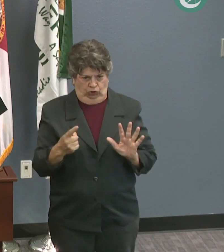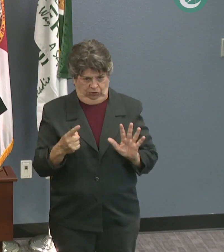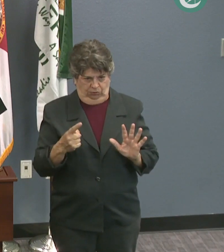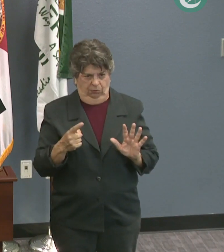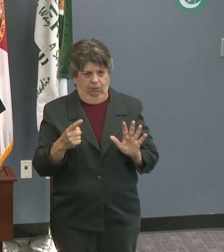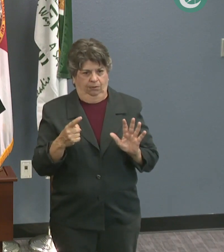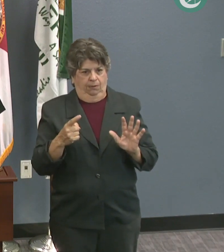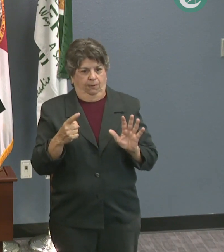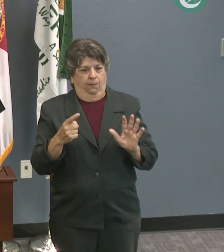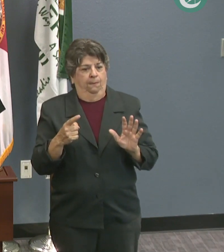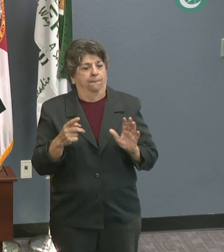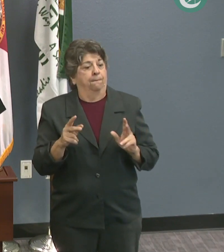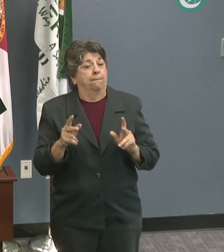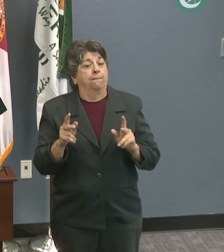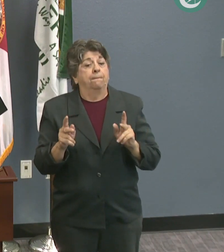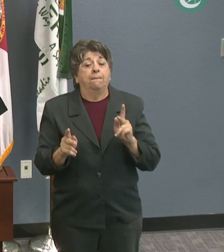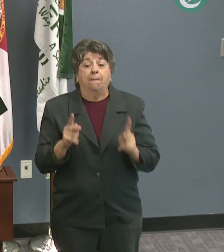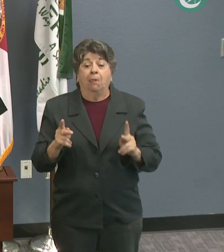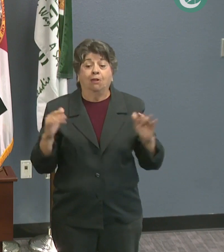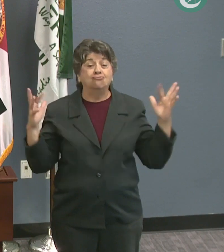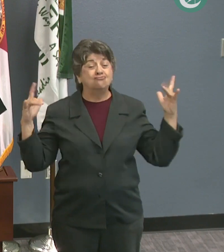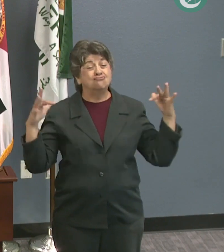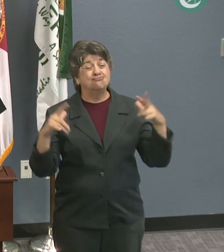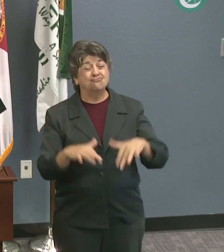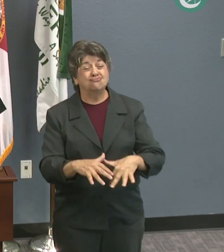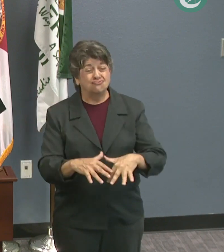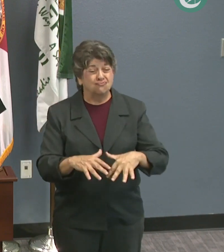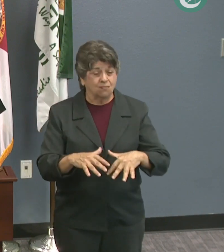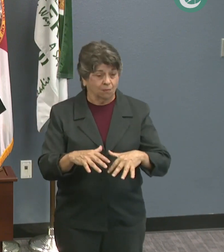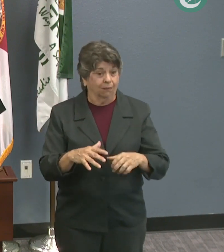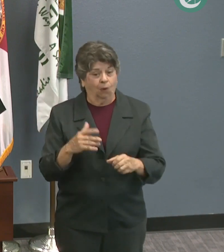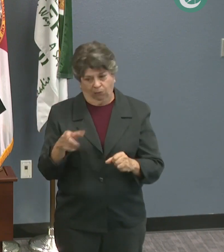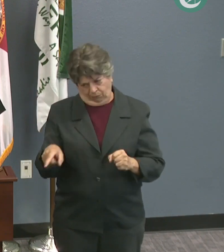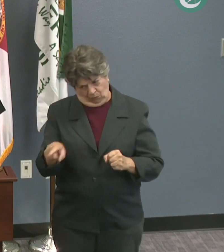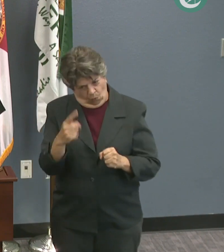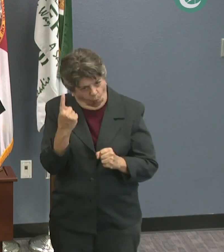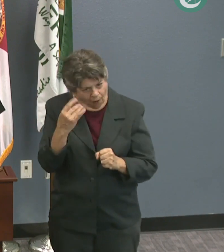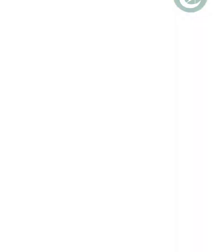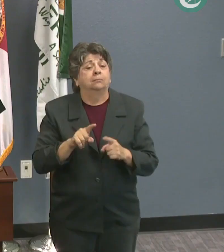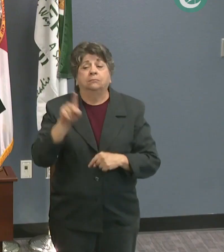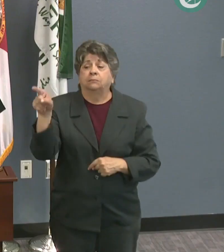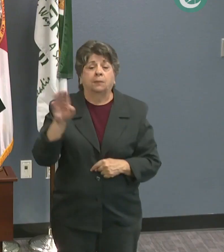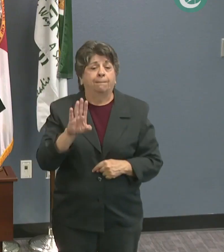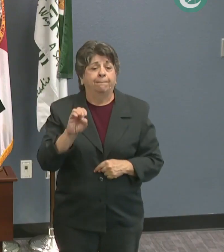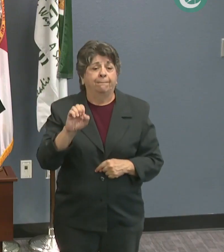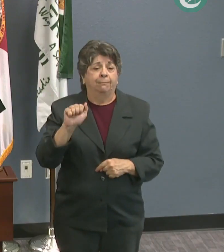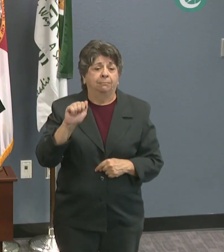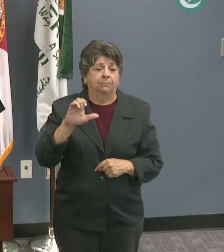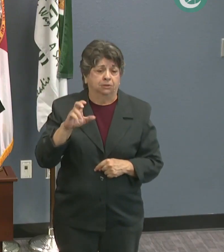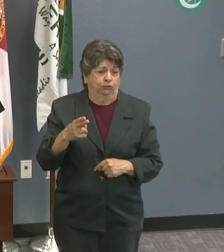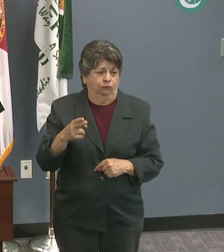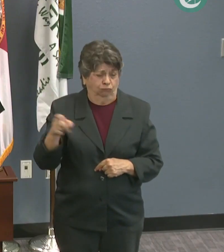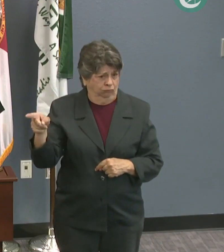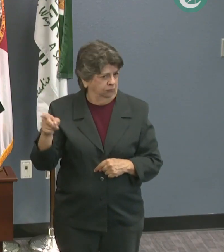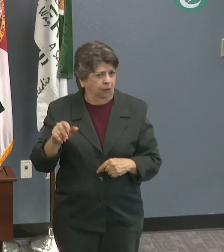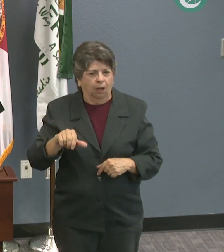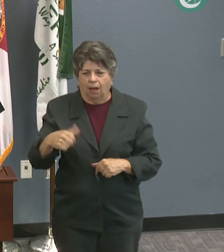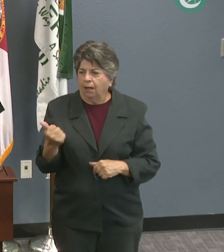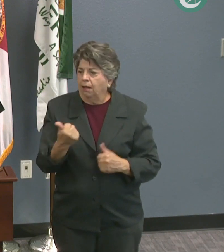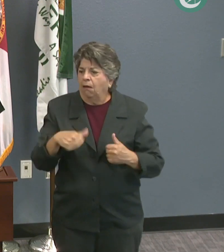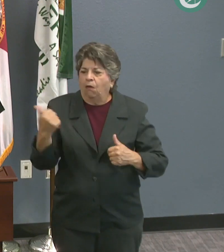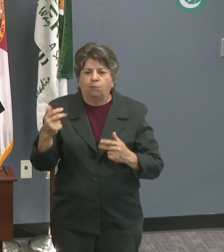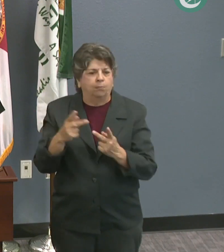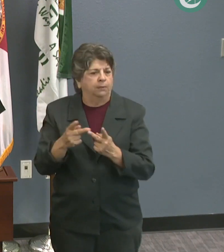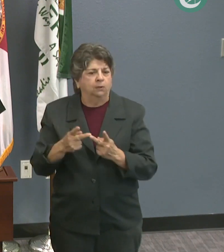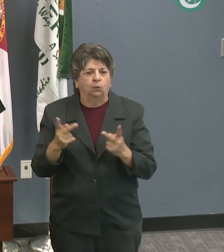groups and where the spread of this virus has the greatest chance of occurring. So we don't want to have to take any enforcement action. We